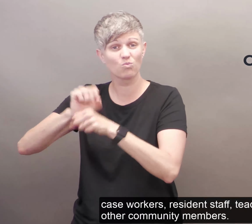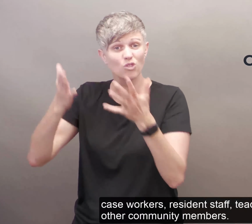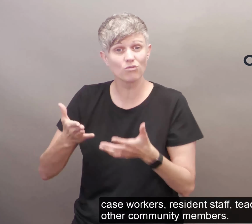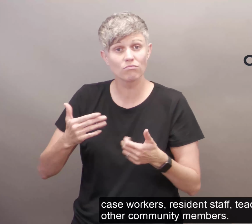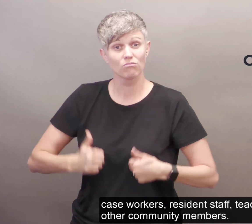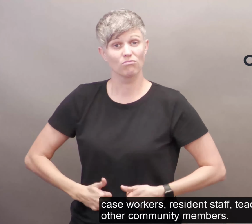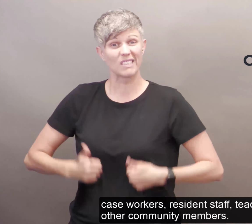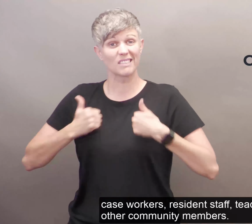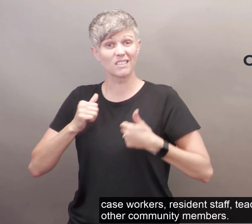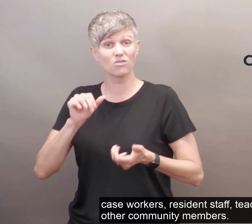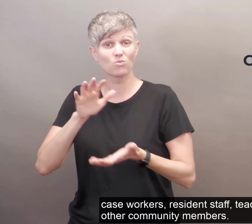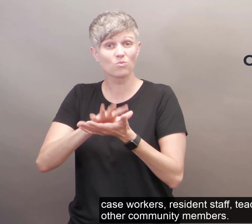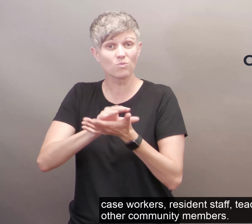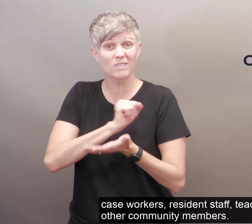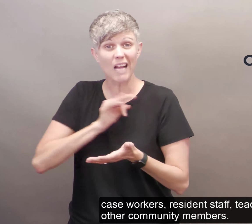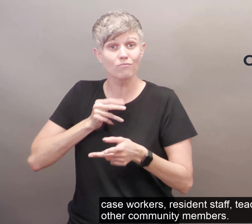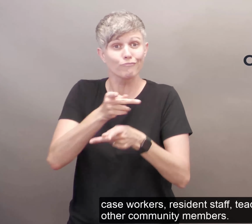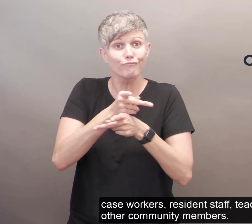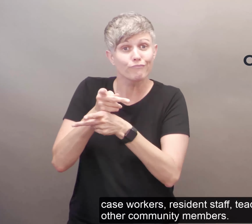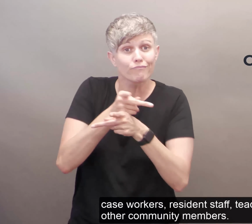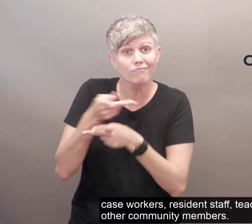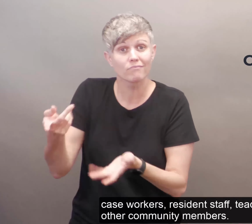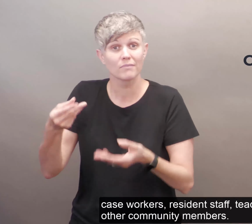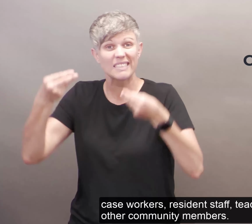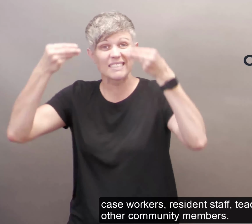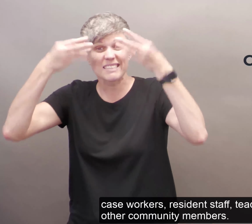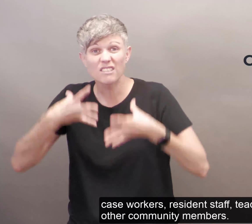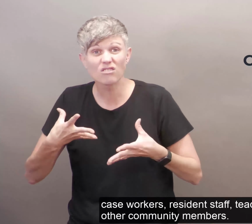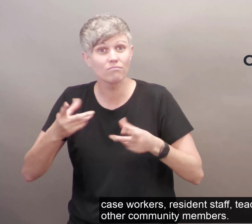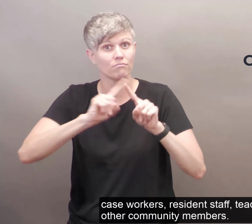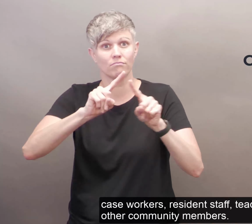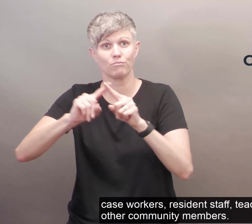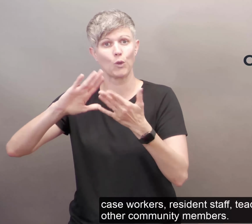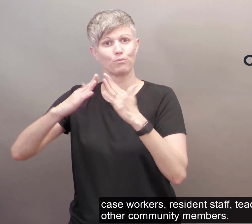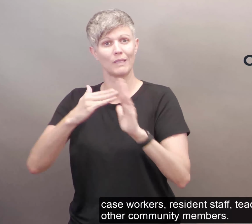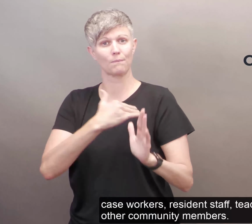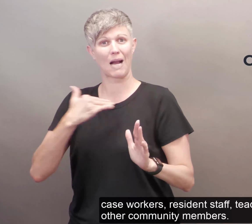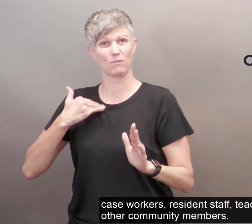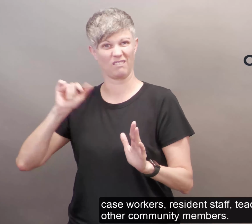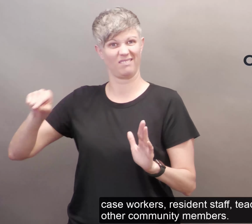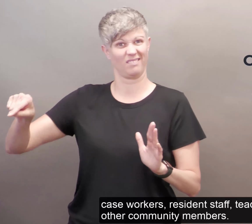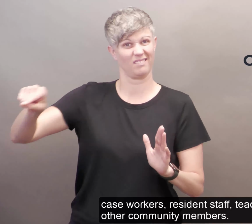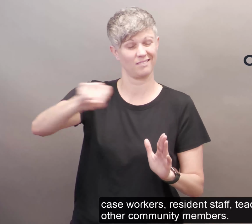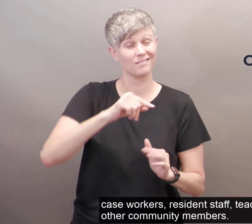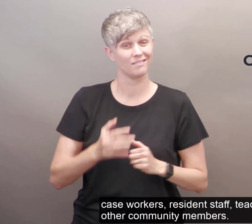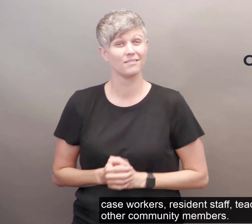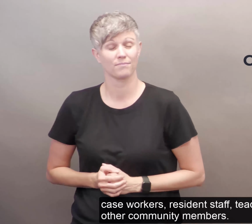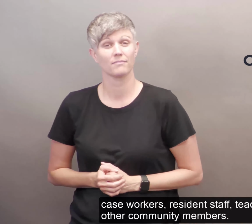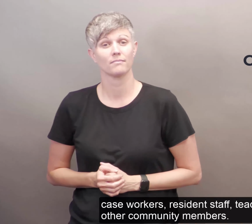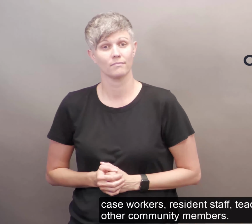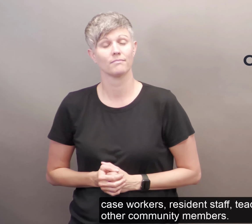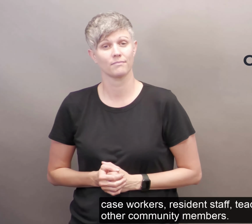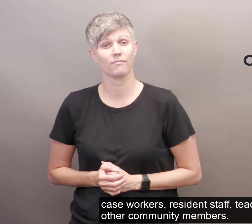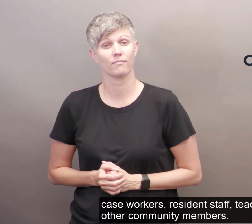staff, foster parents, caseworkers, teachers, and other community members. The deaf community